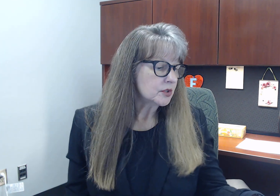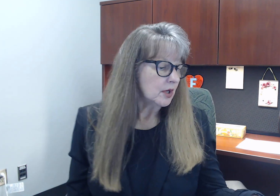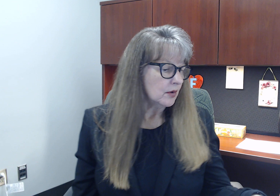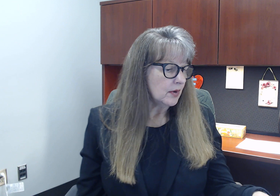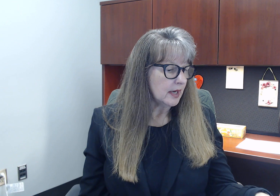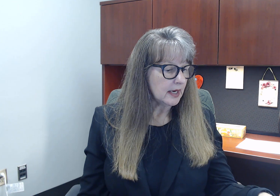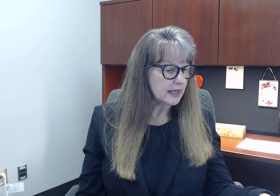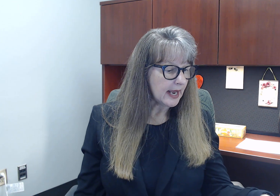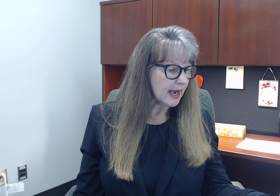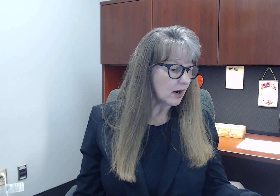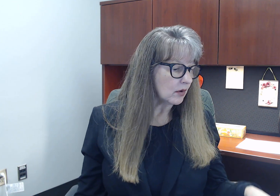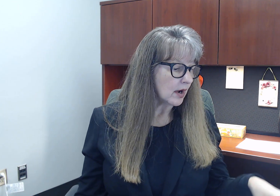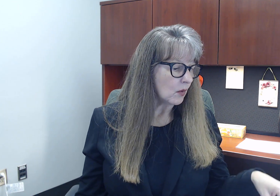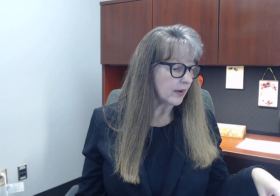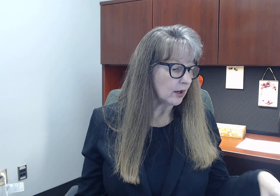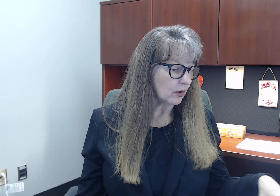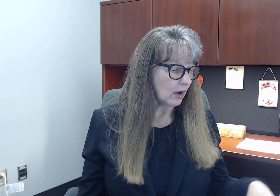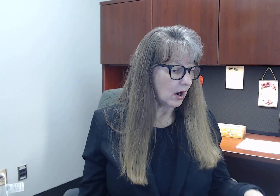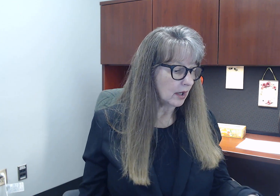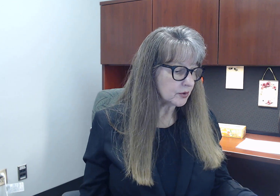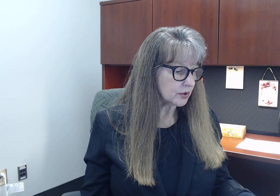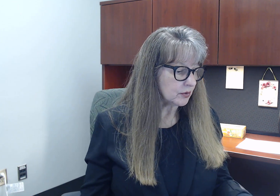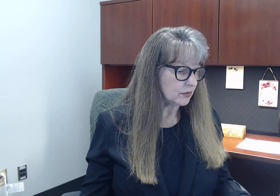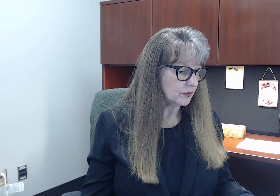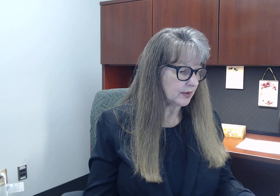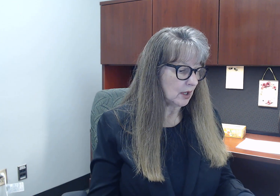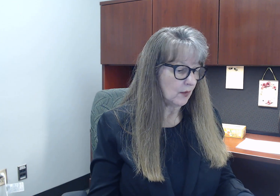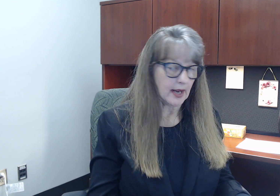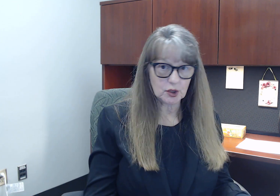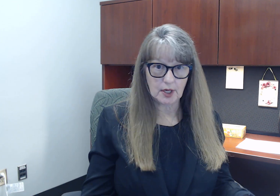So now we are on to the O hand shape.